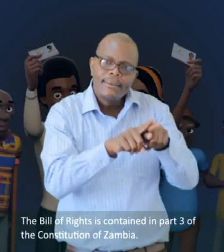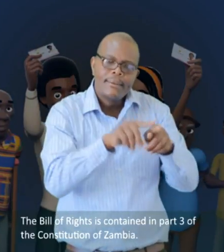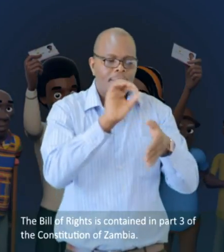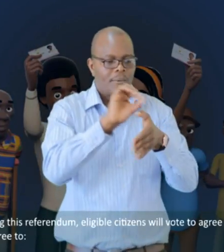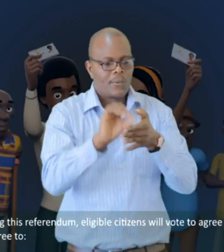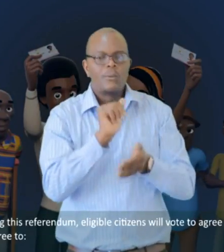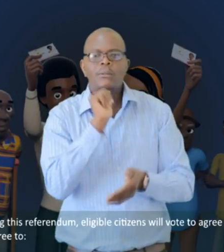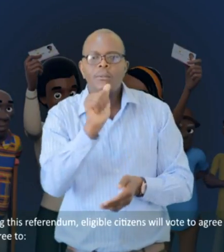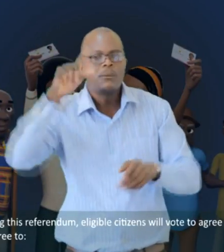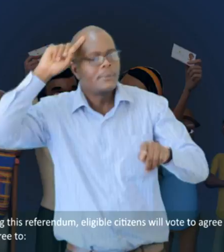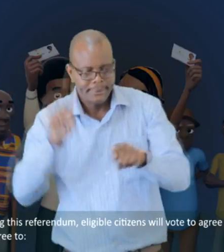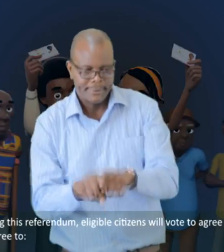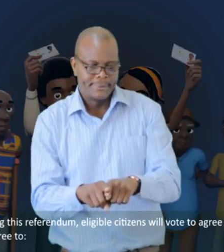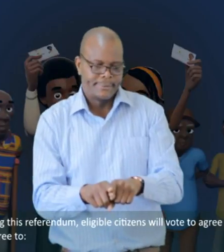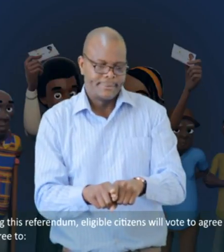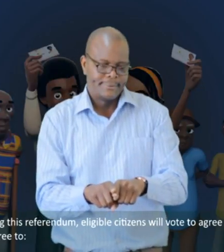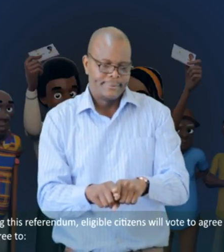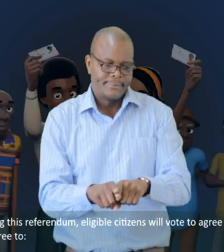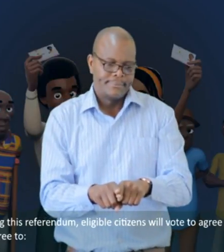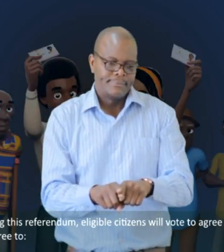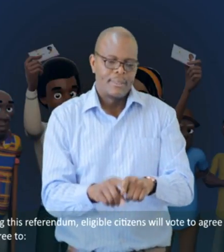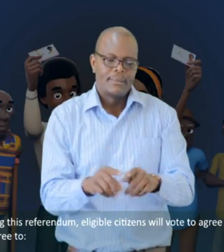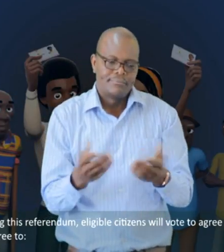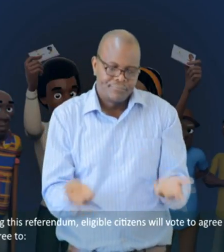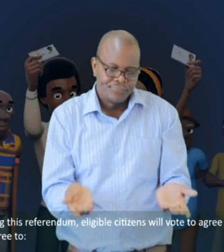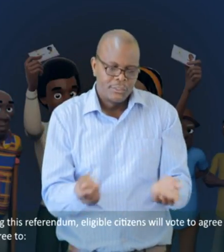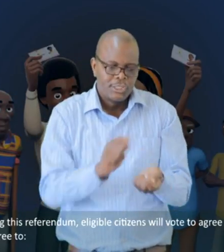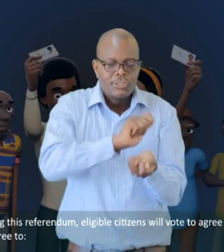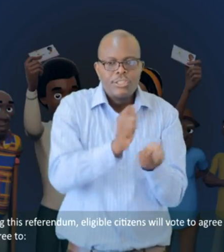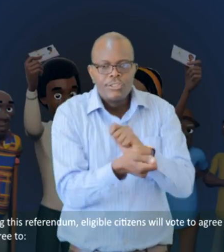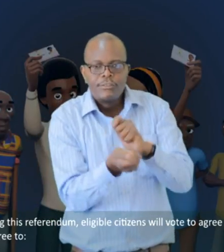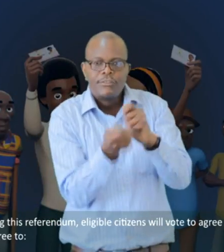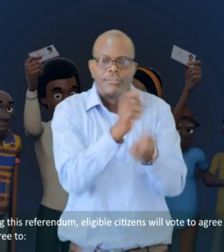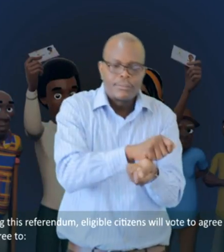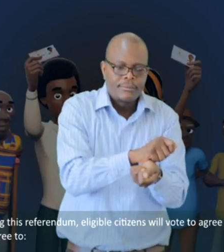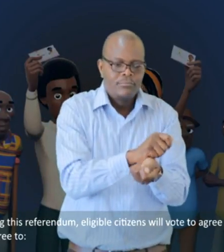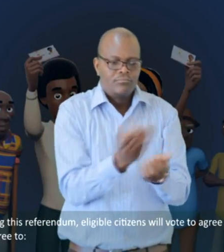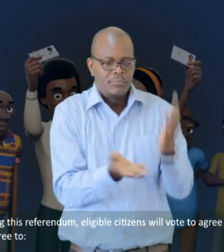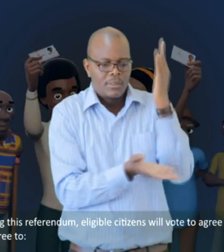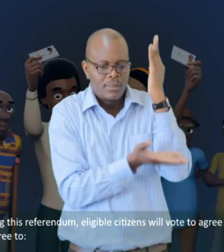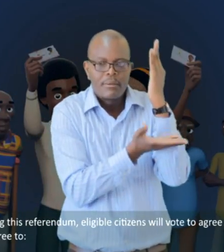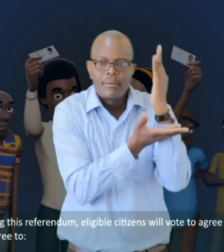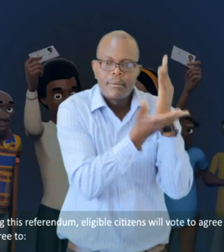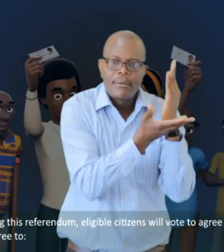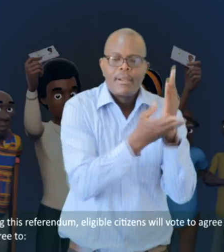During this referendum, eligible citizens will vote to agree or disagree to